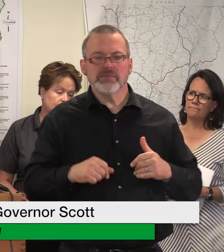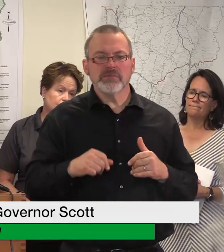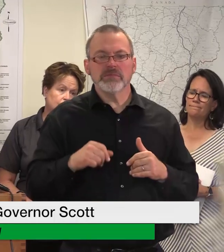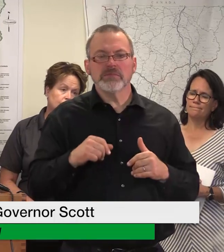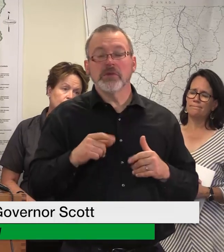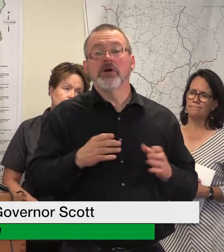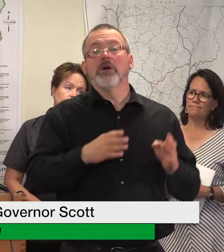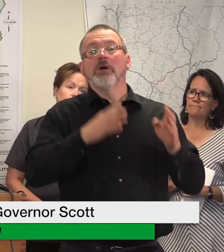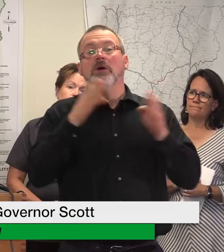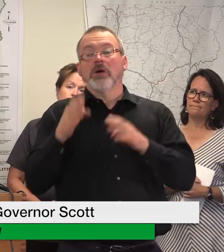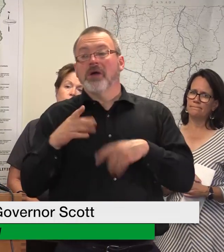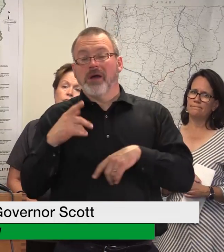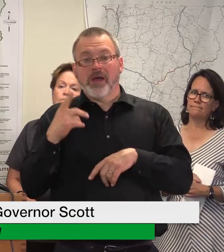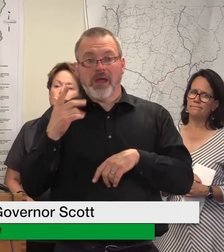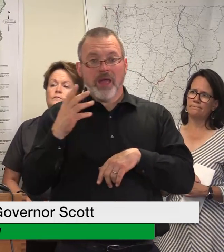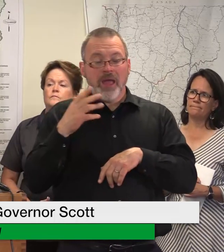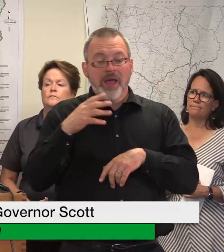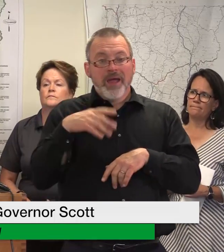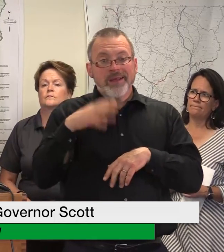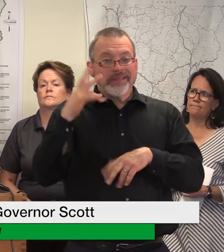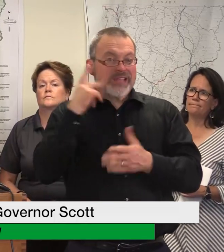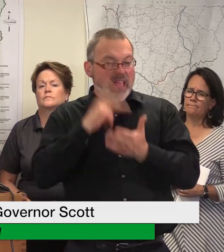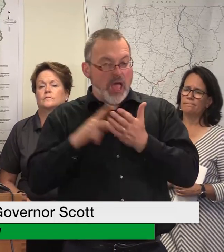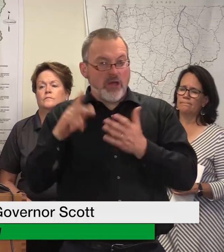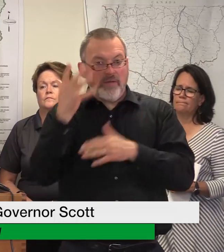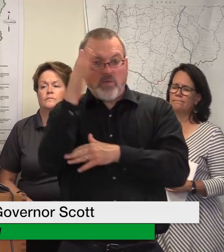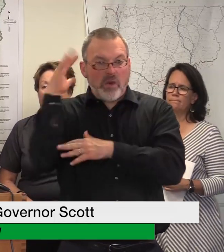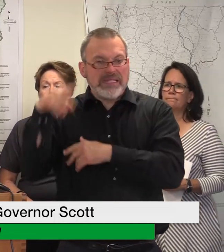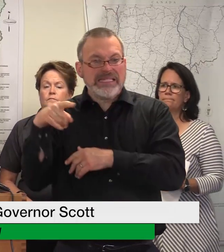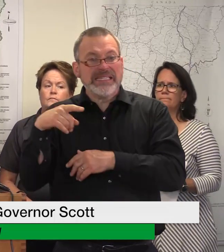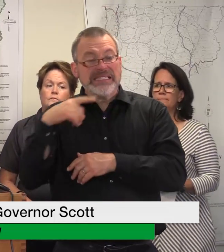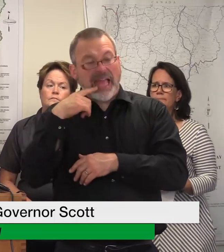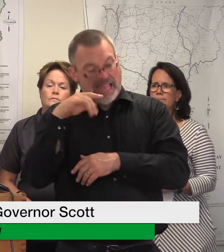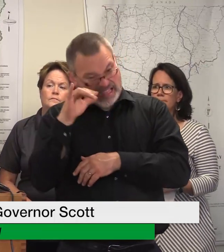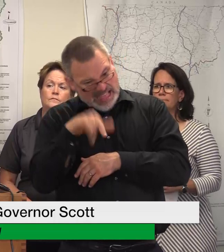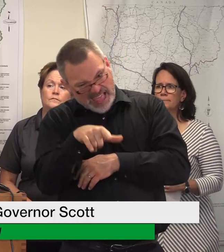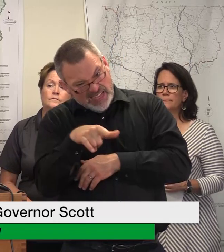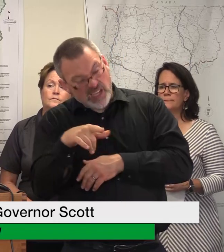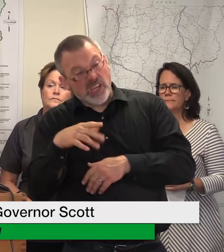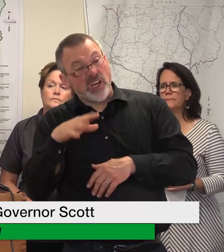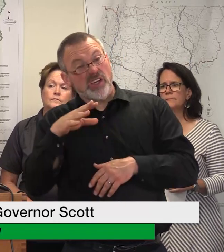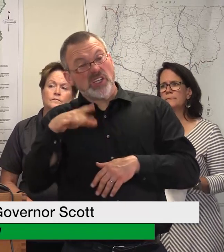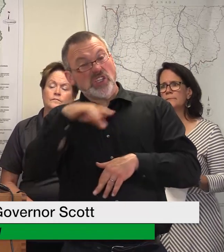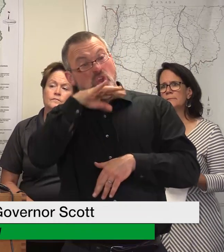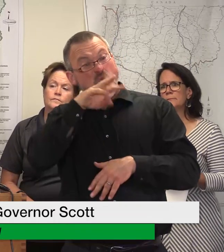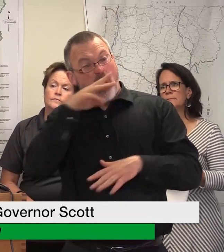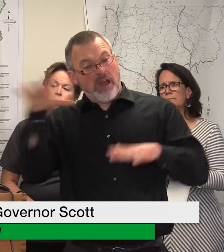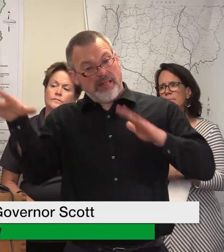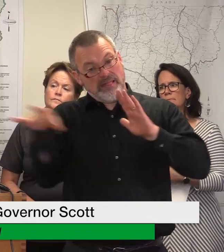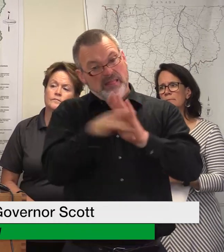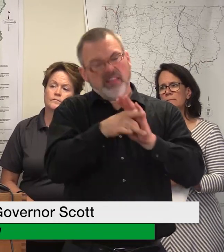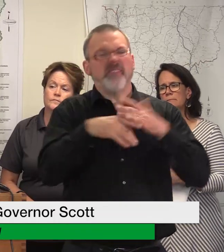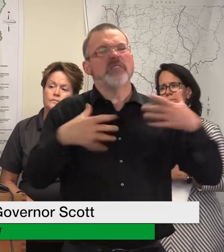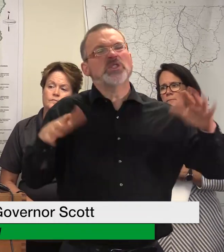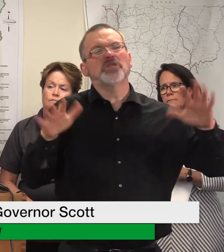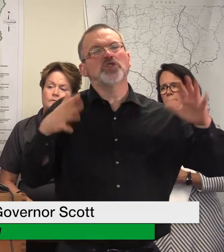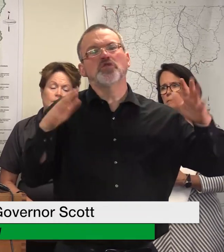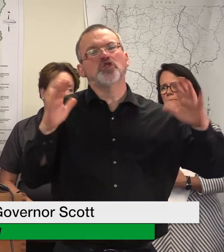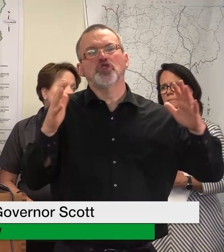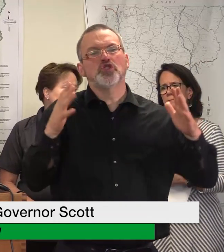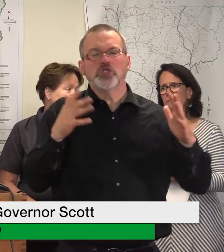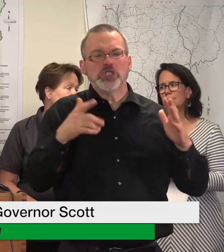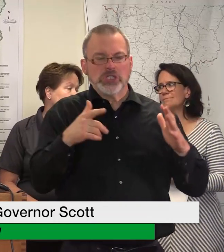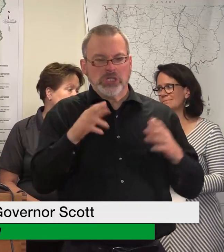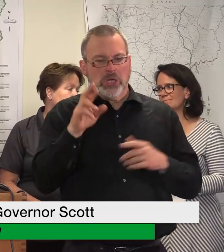debris. There's a lot of debris in a lot of fields as well. And the big risk, a lot of farmers are very concerned about putting